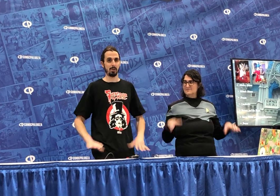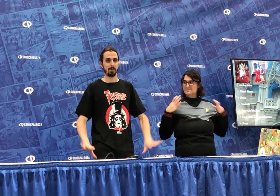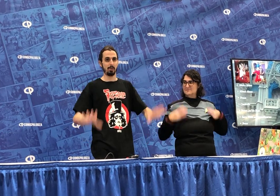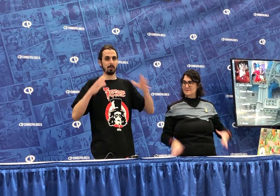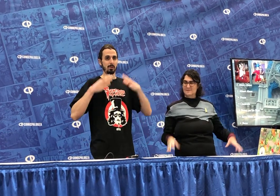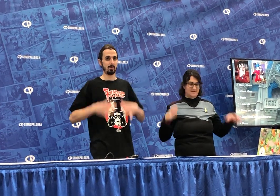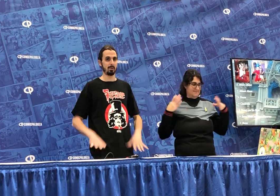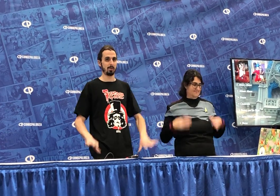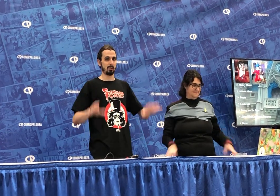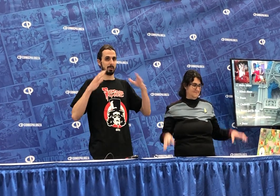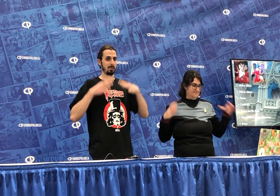Cinderella,